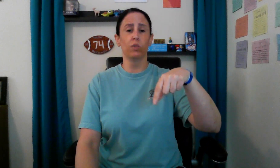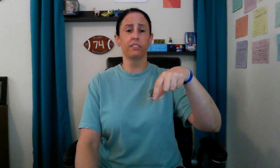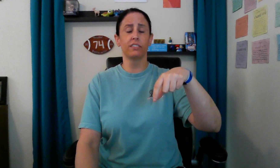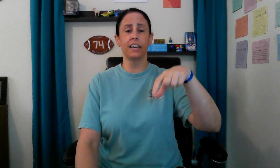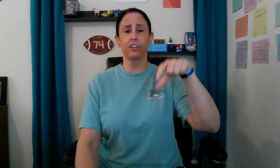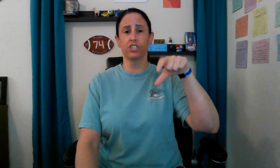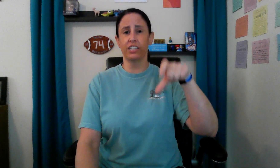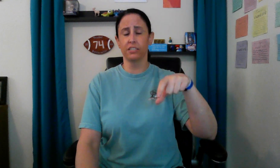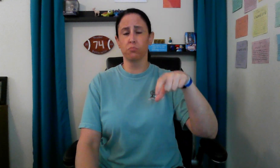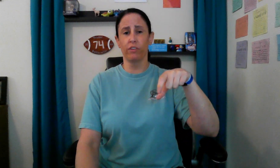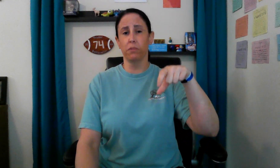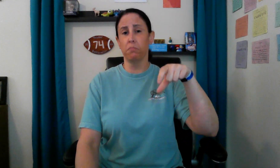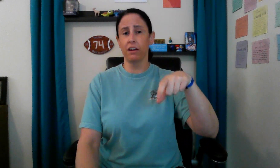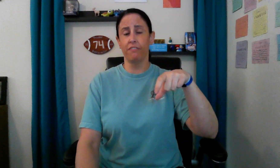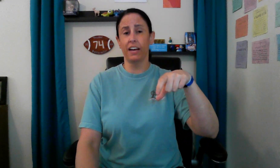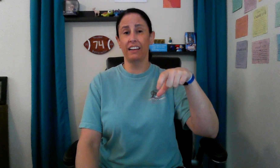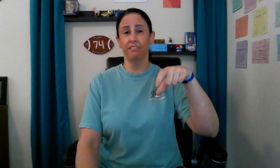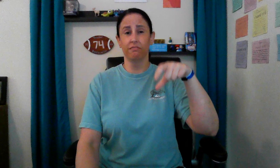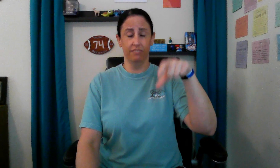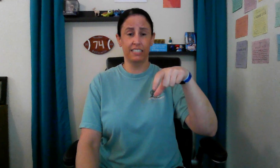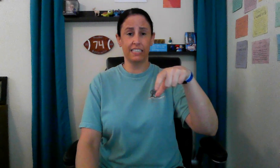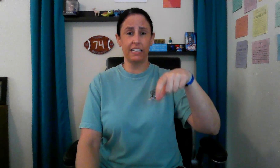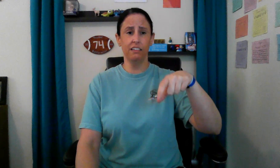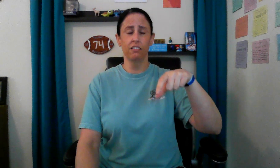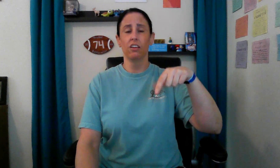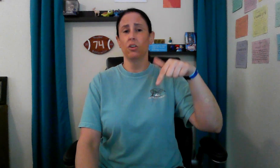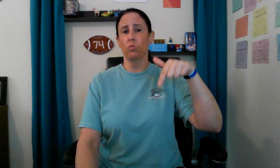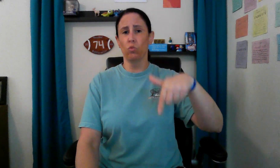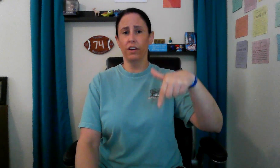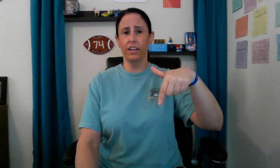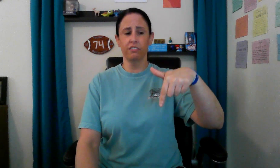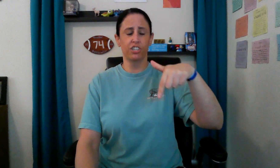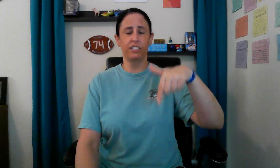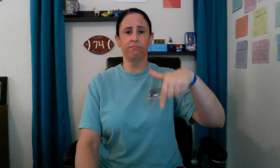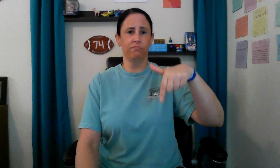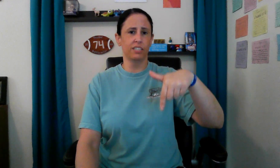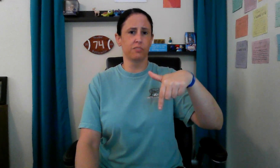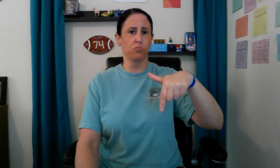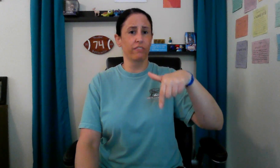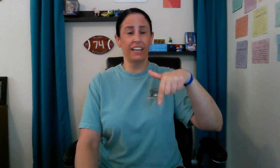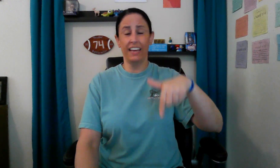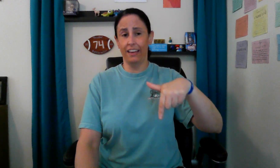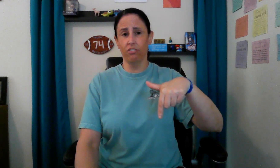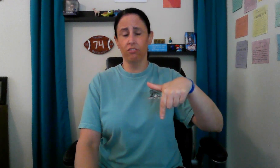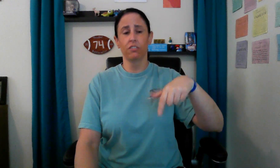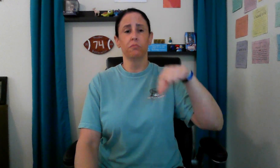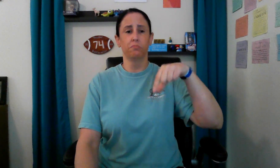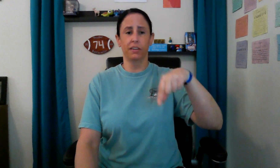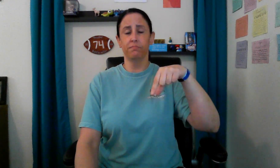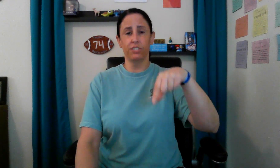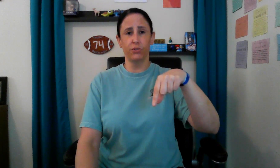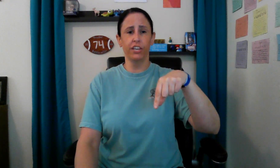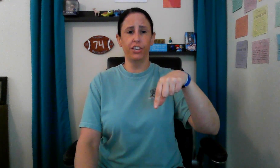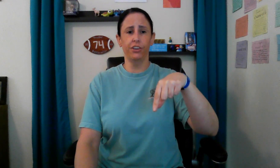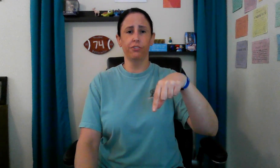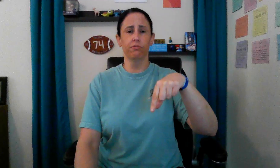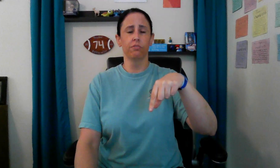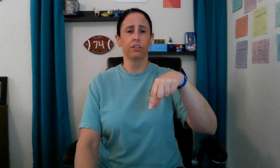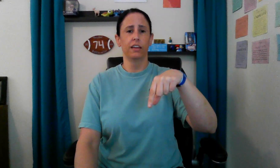of the signers, she does more of a modified C. One, she does more of an L. But do a Q, and